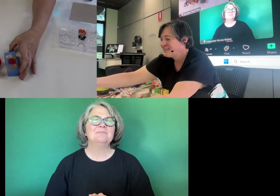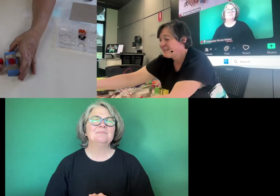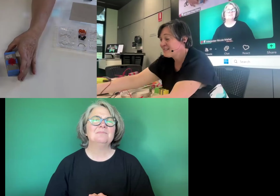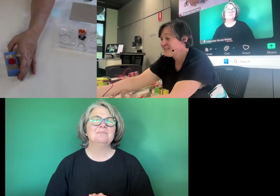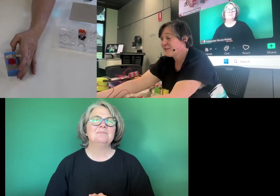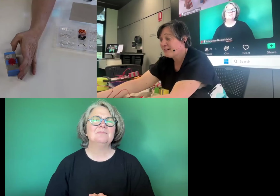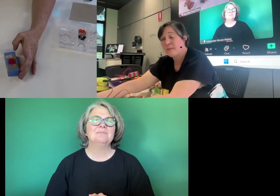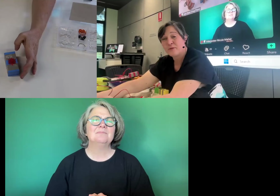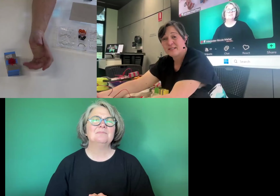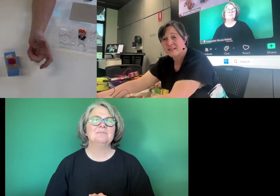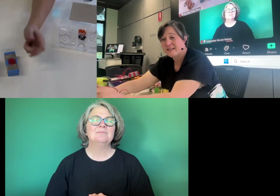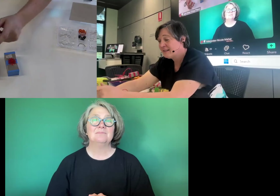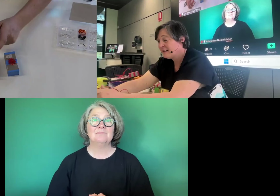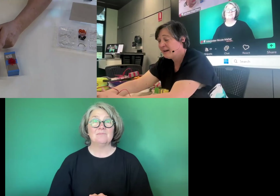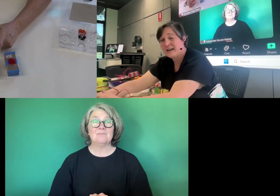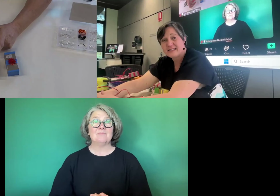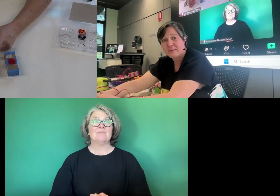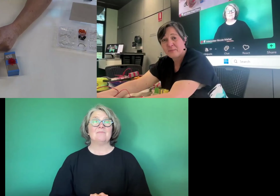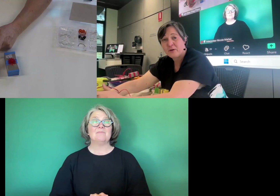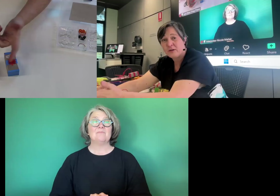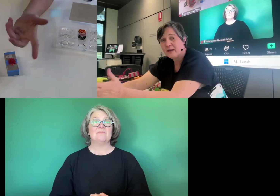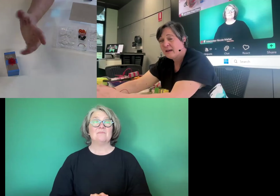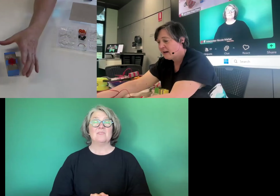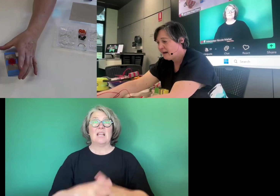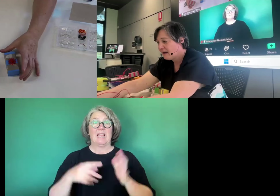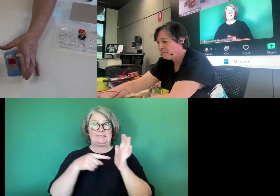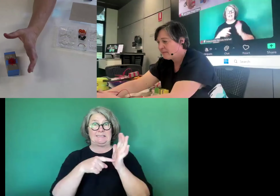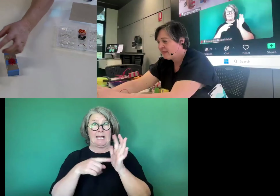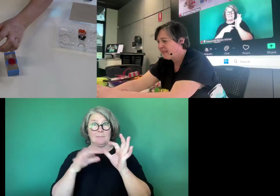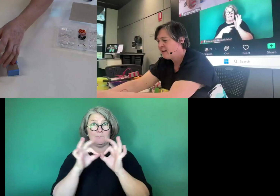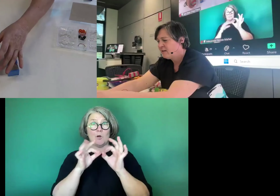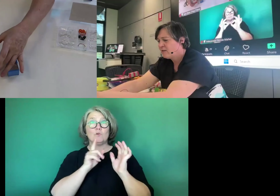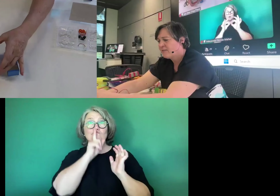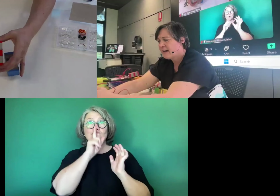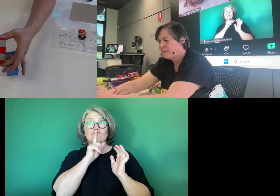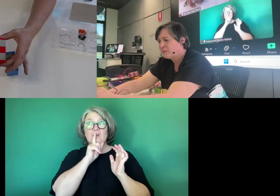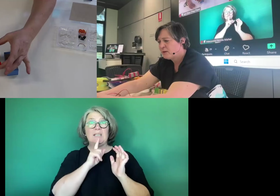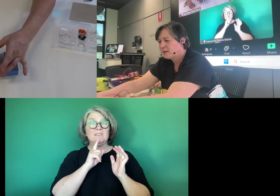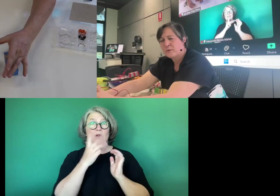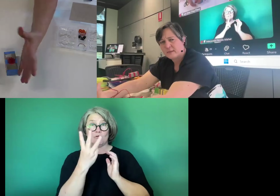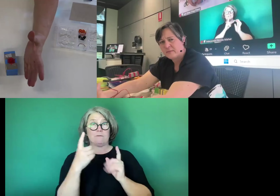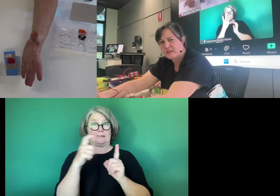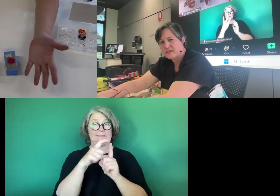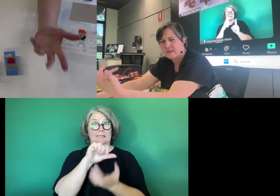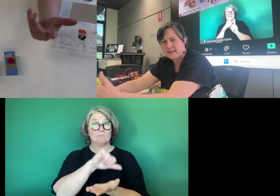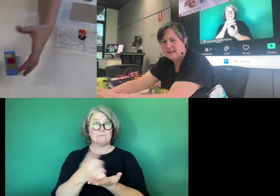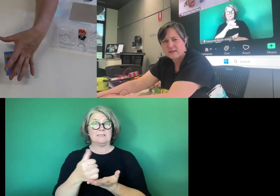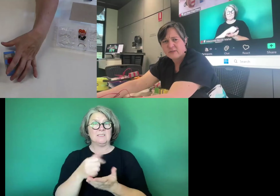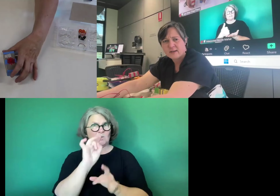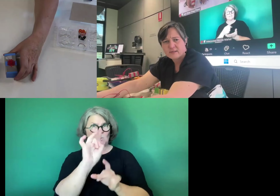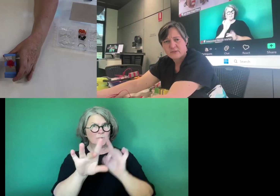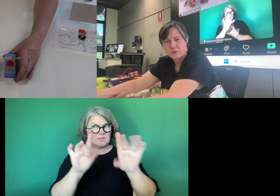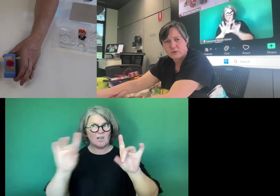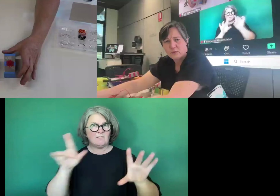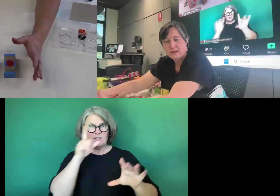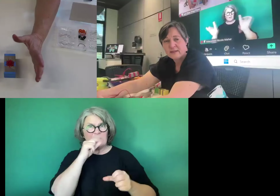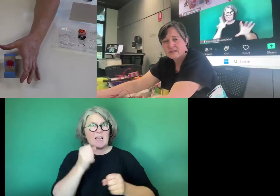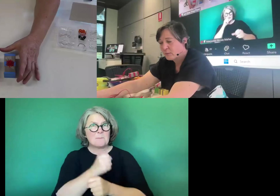Okay, so this is a 3D printed tape block. They're not available. You can print them for yourself. I can get you